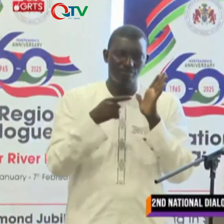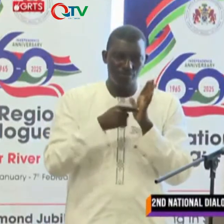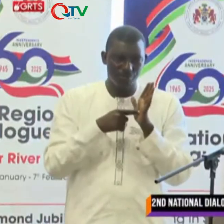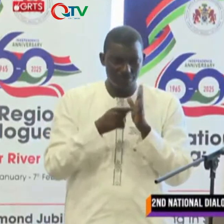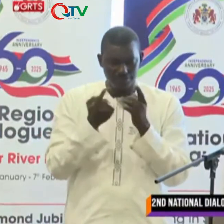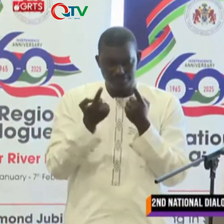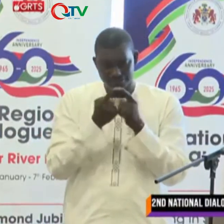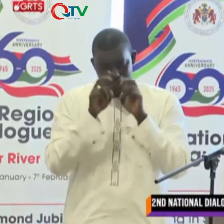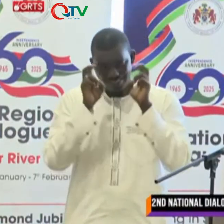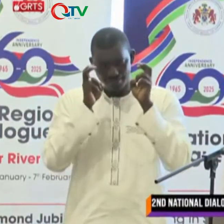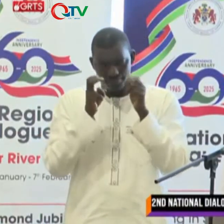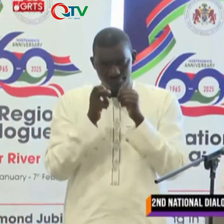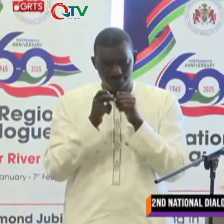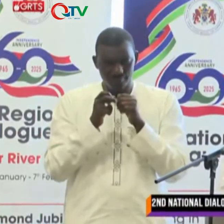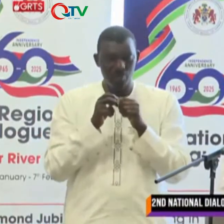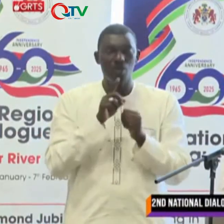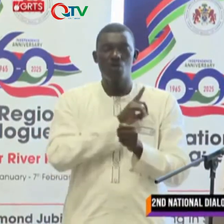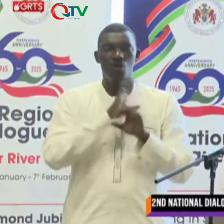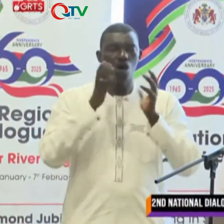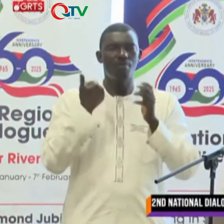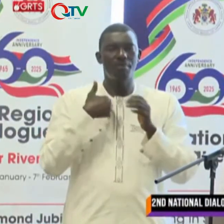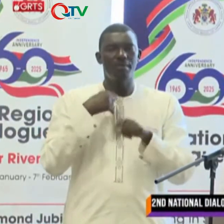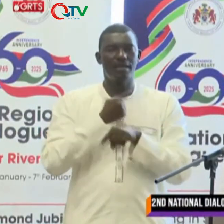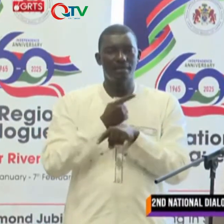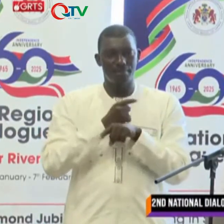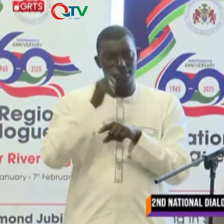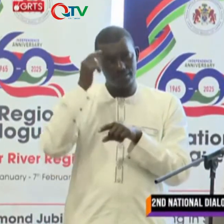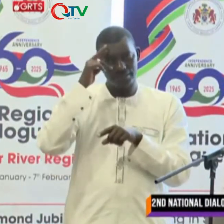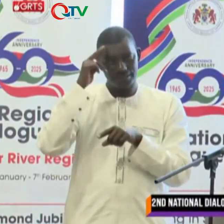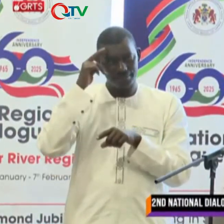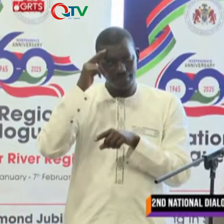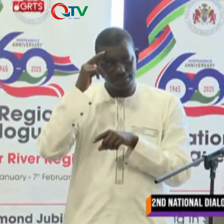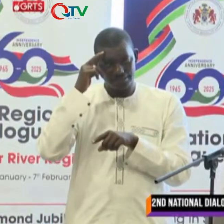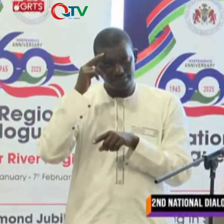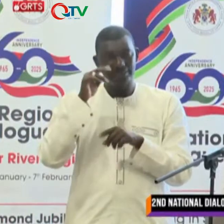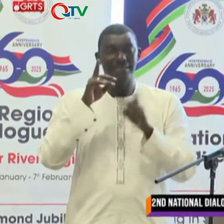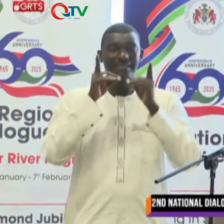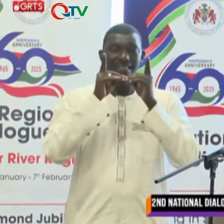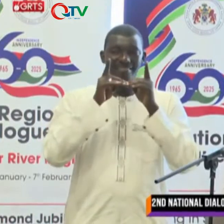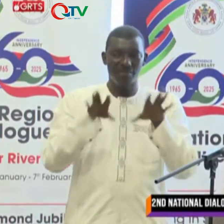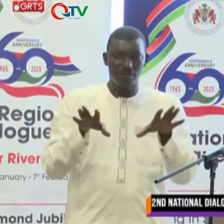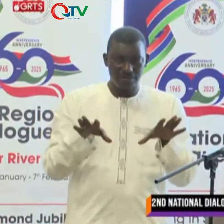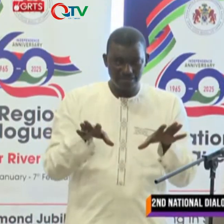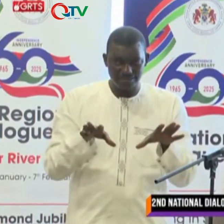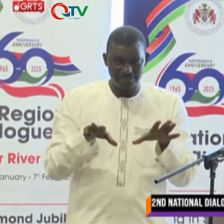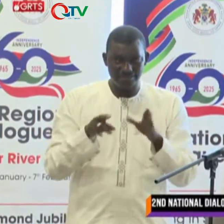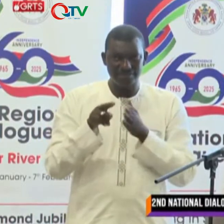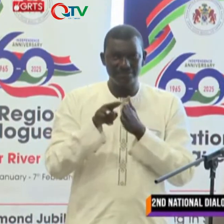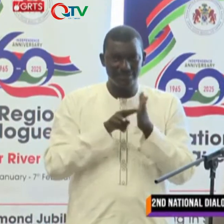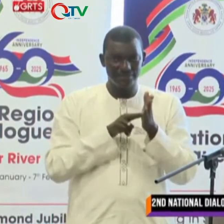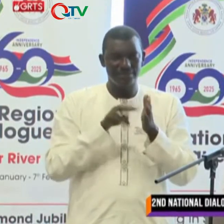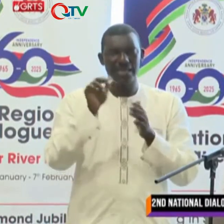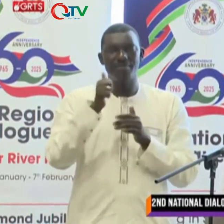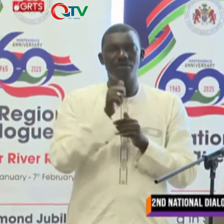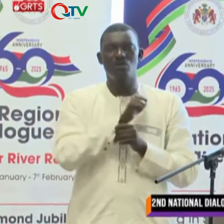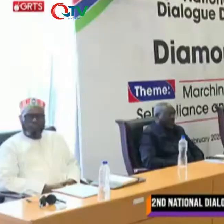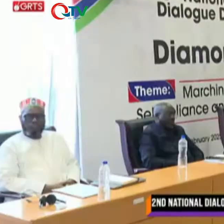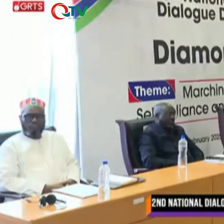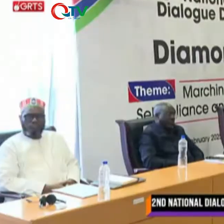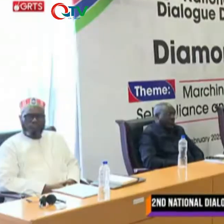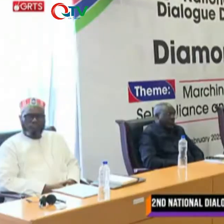theme, let all Gambians be reminded that democracy requires the ability of our